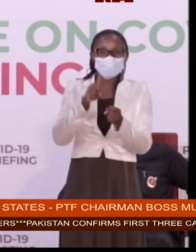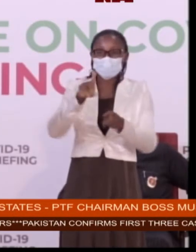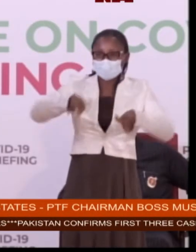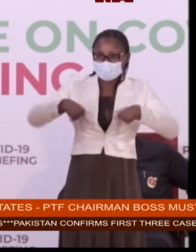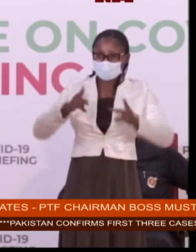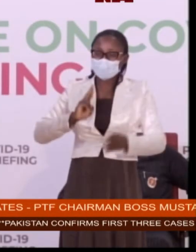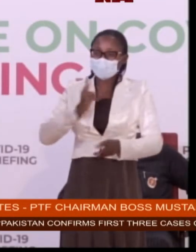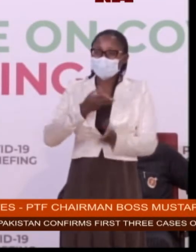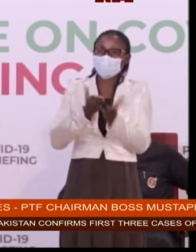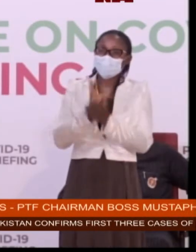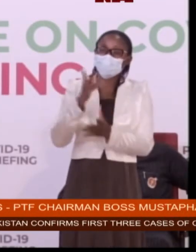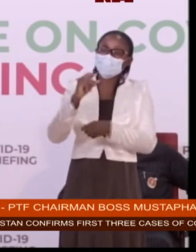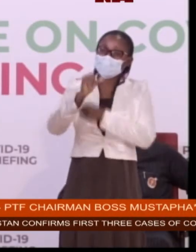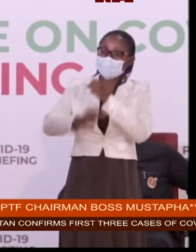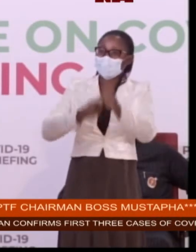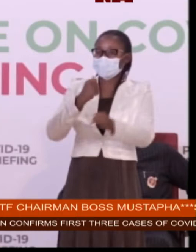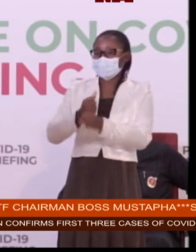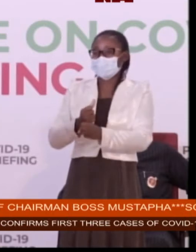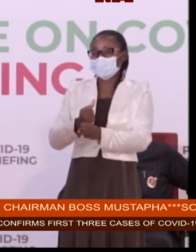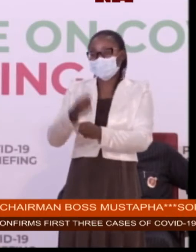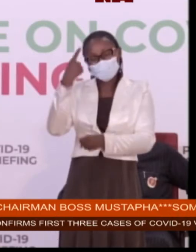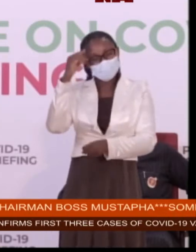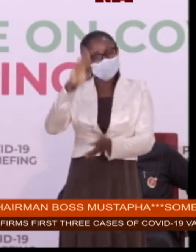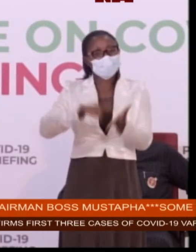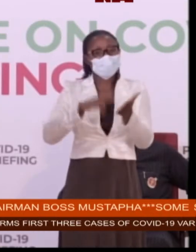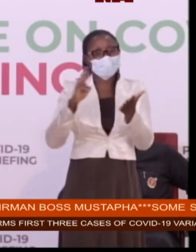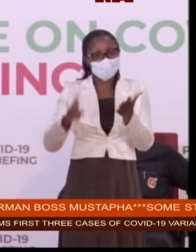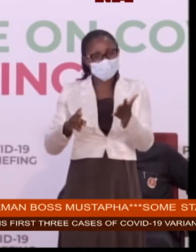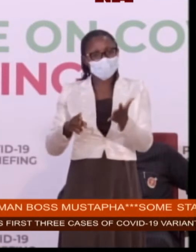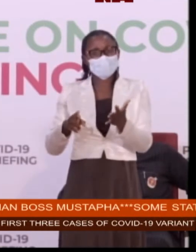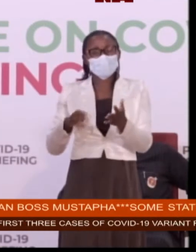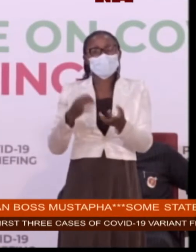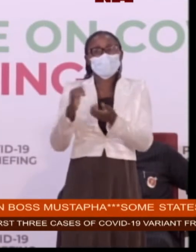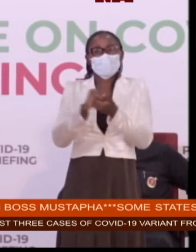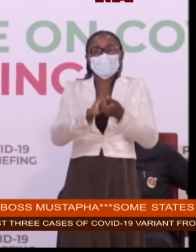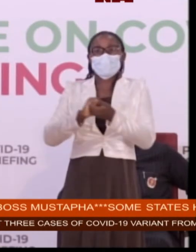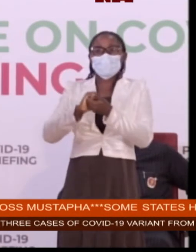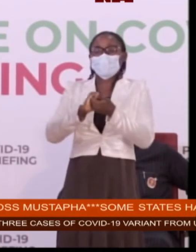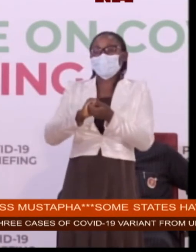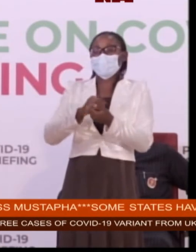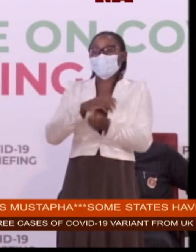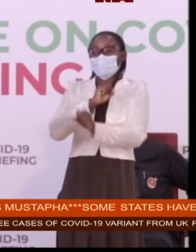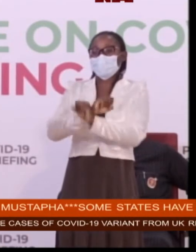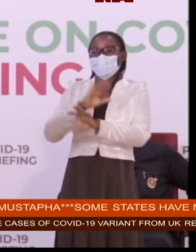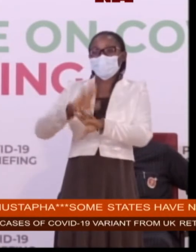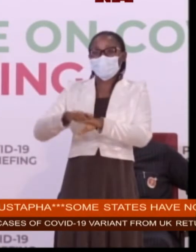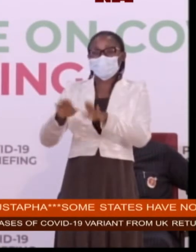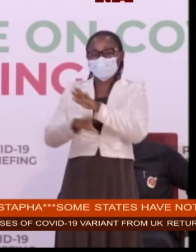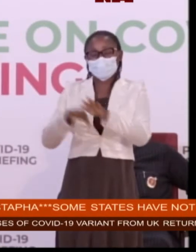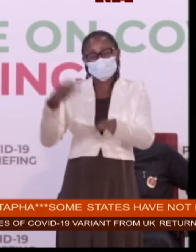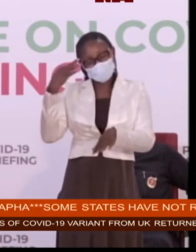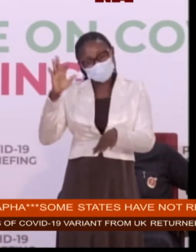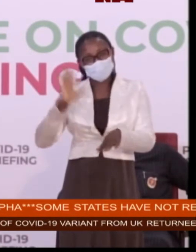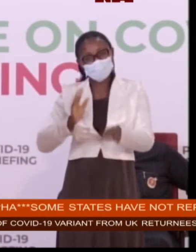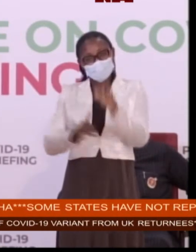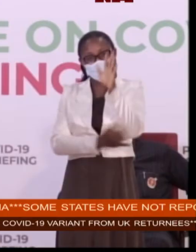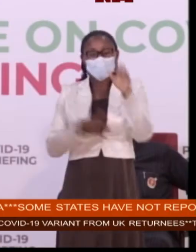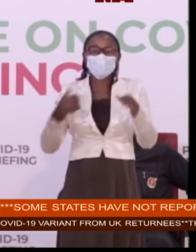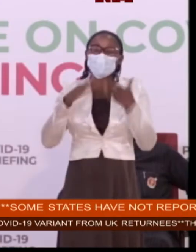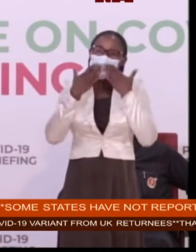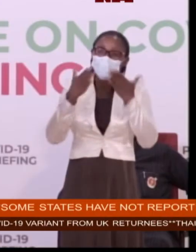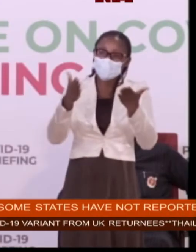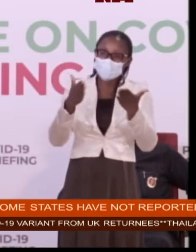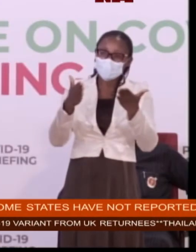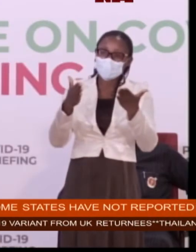have provided us through the year, for your reporting, your engagement, your work on behalf of the country. We're very